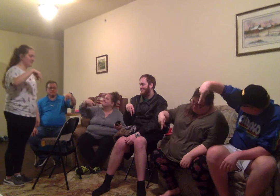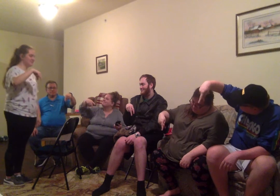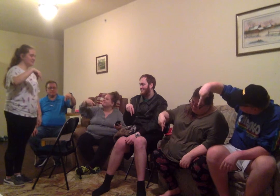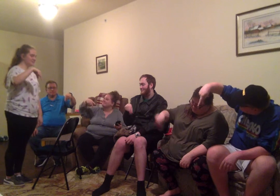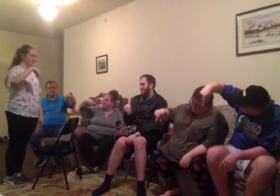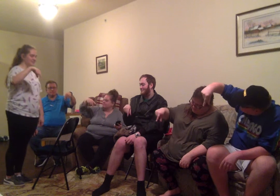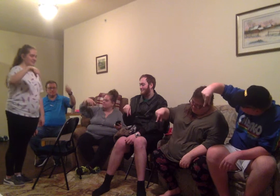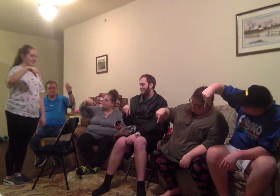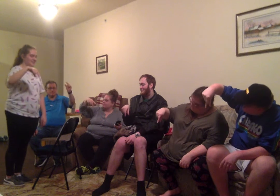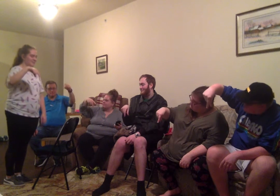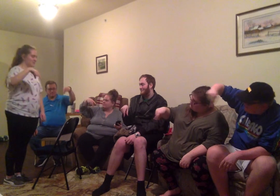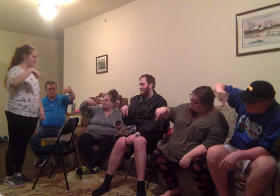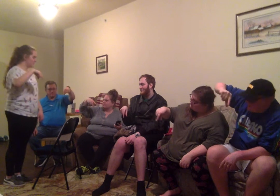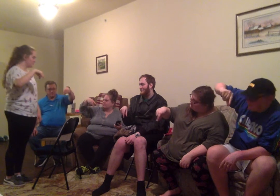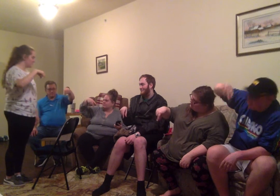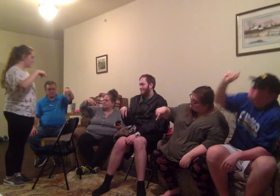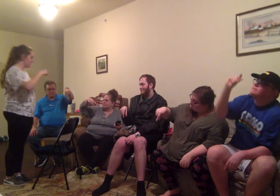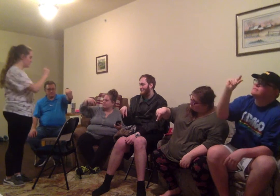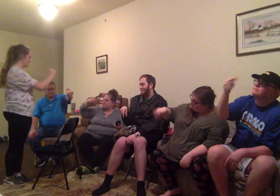Q. Is it upside down? G.